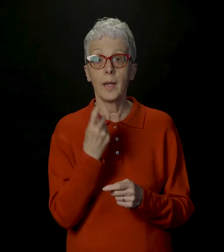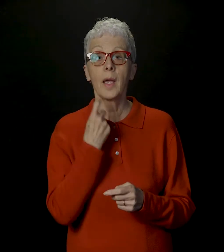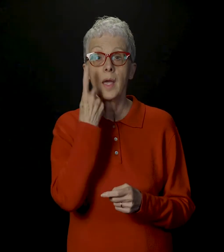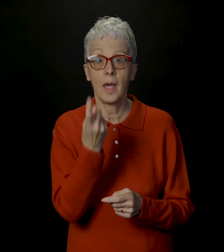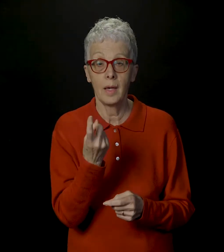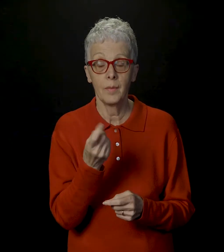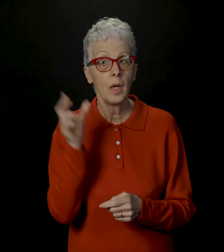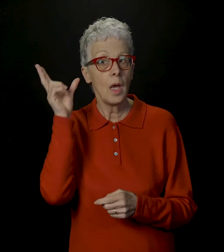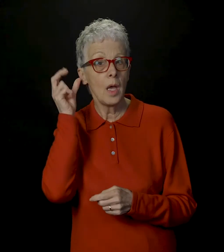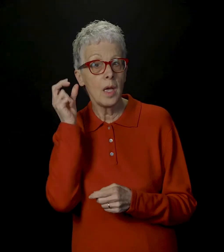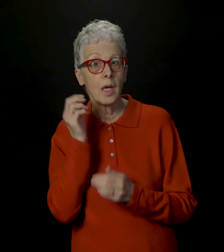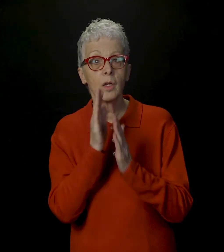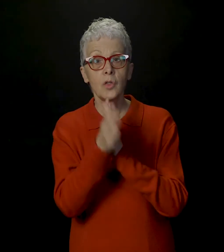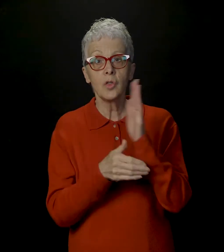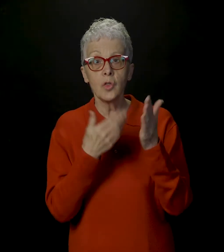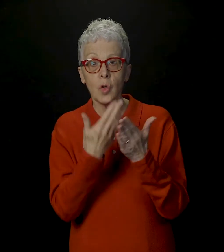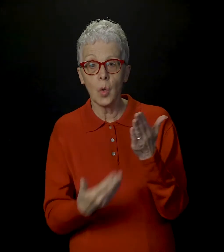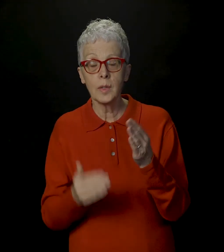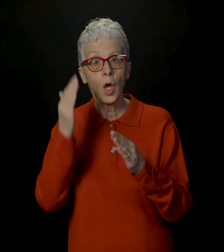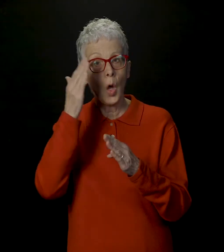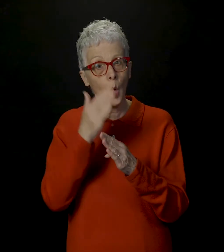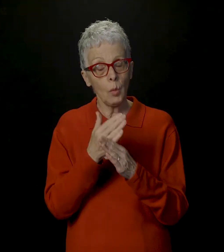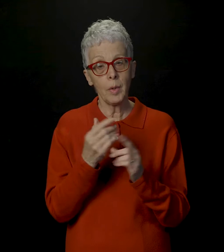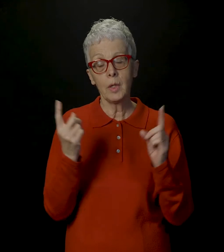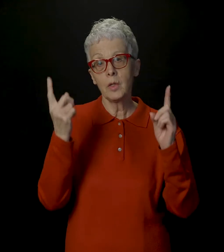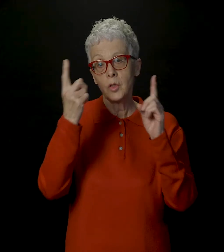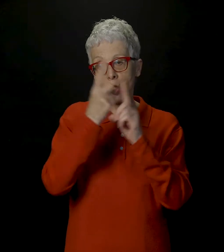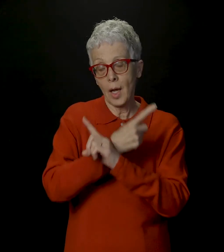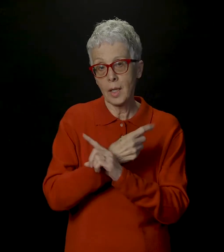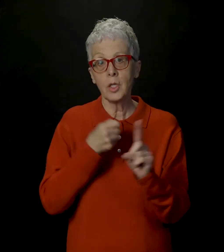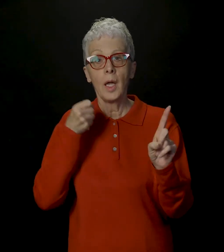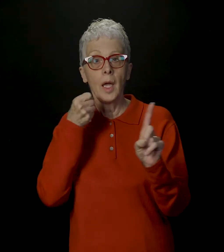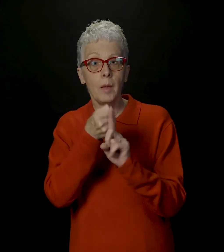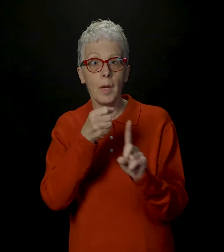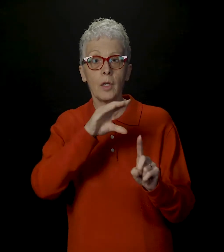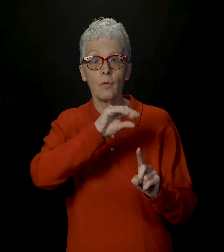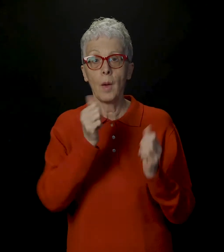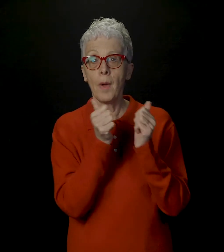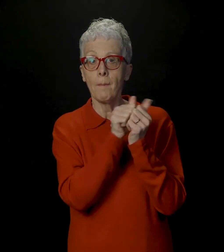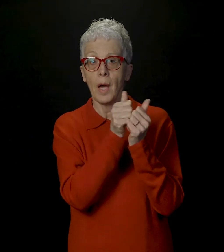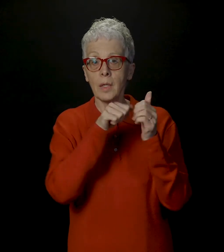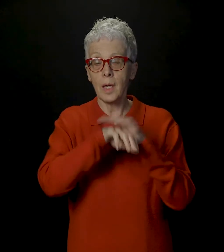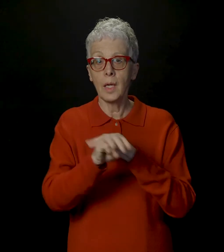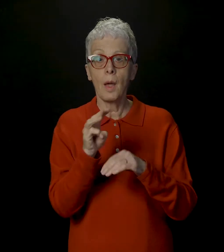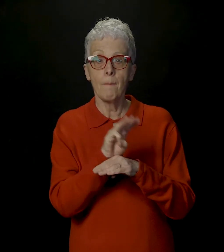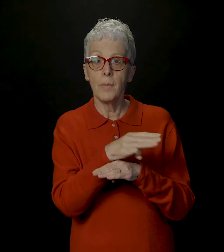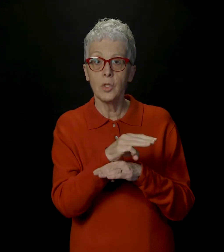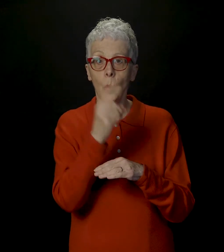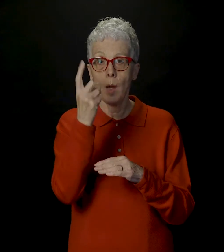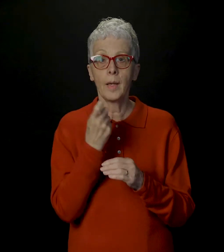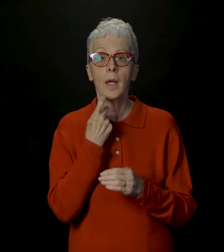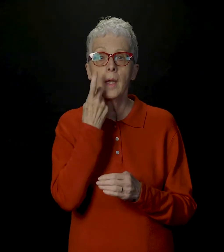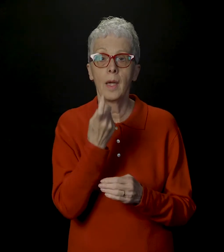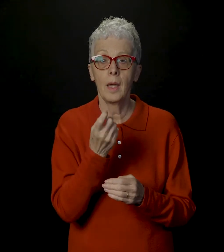to hear stories of hope, hear stories of transformation and stories of impact from our partner in mission, One Care Geelong.